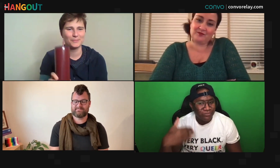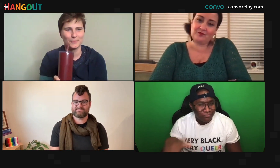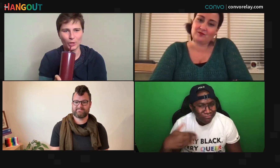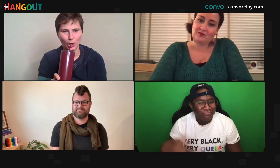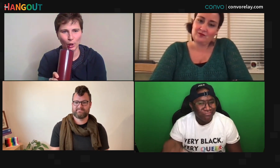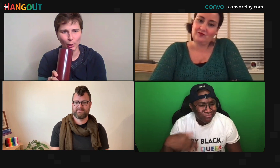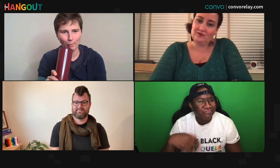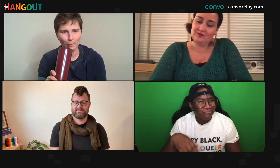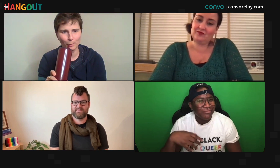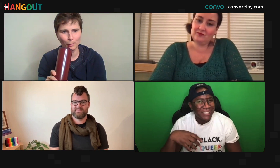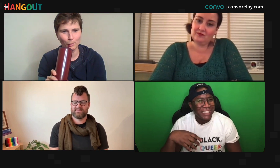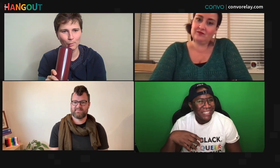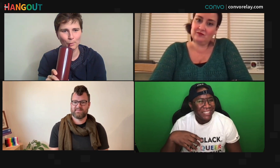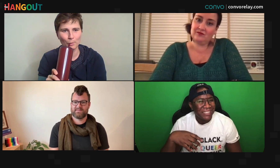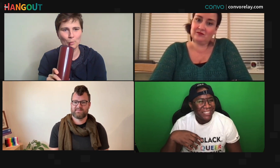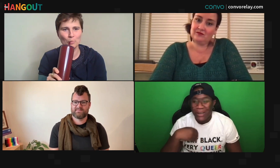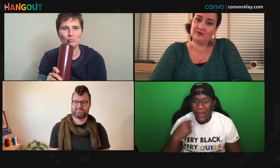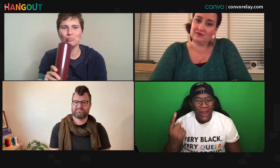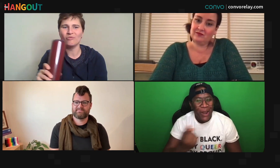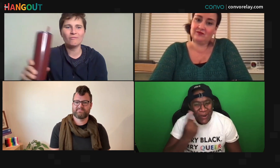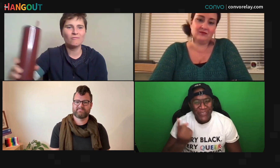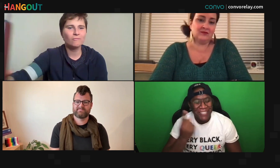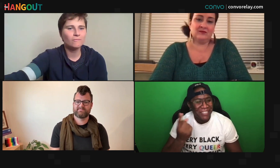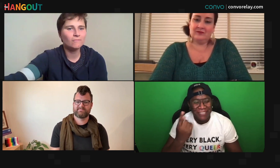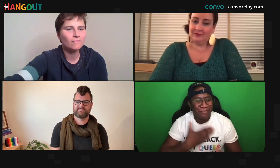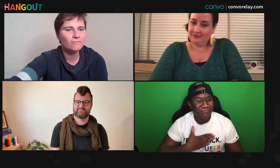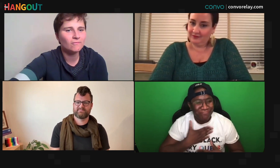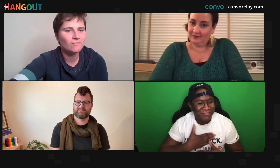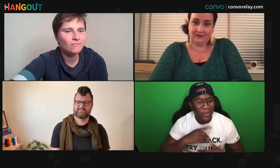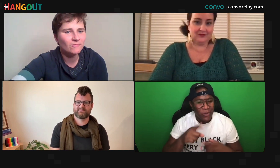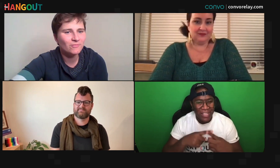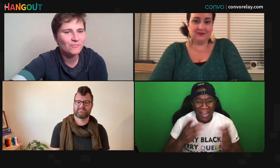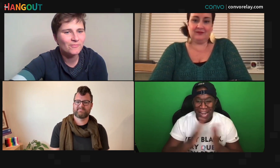journeys. This is Victorica here. Wow. Yes, my journey.